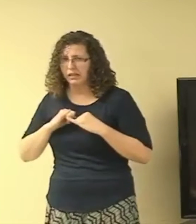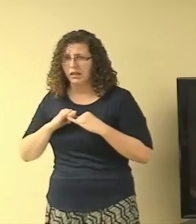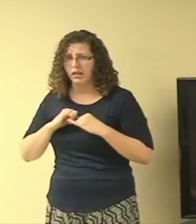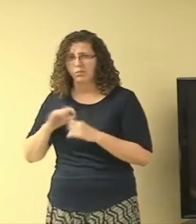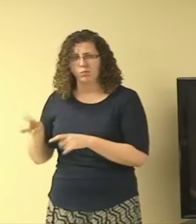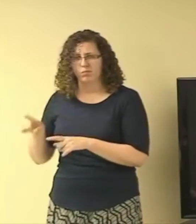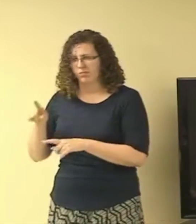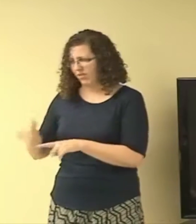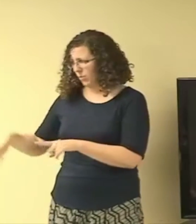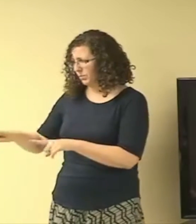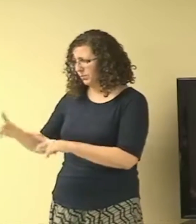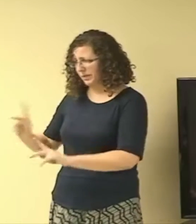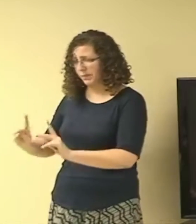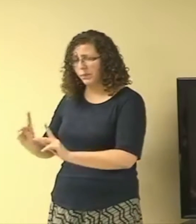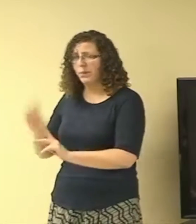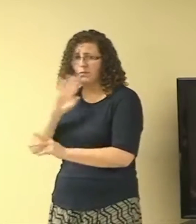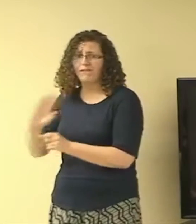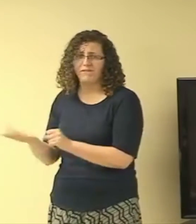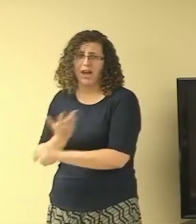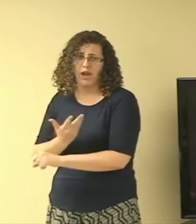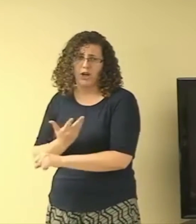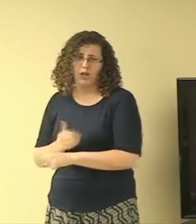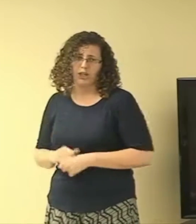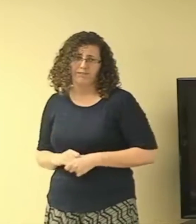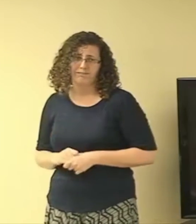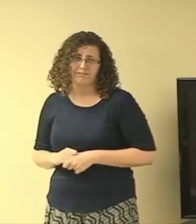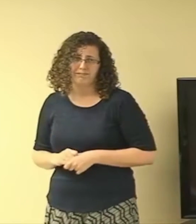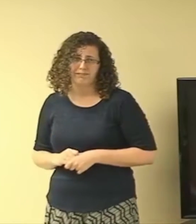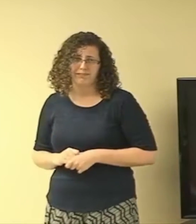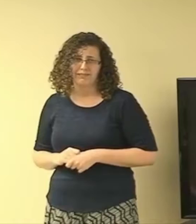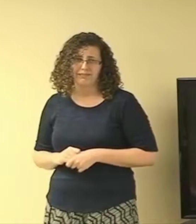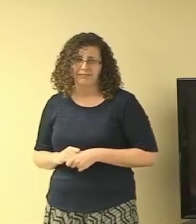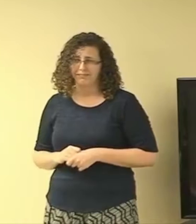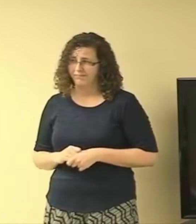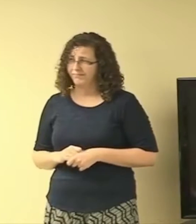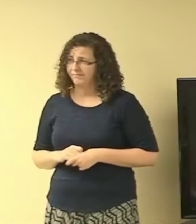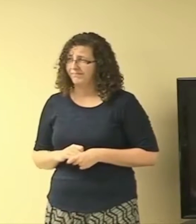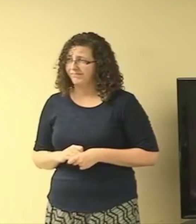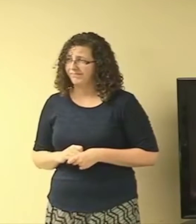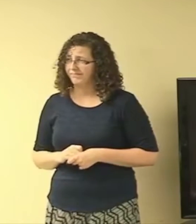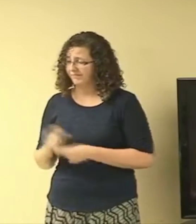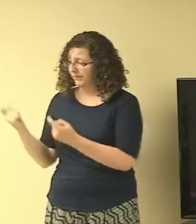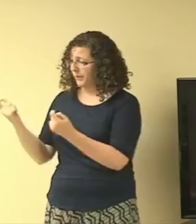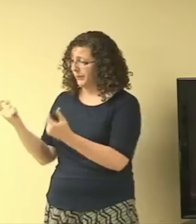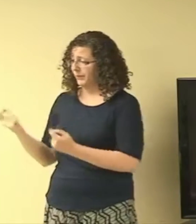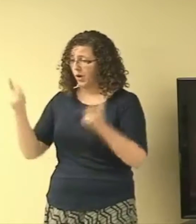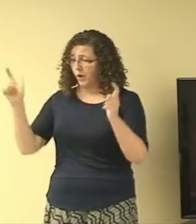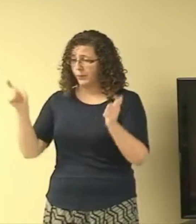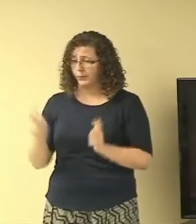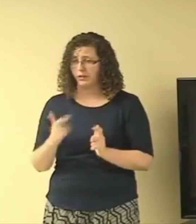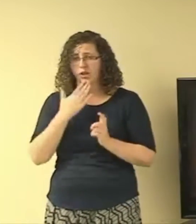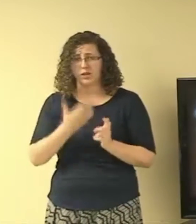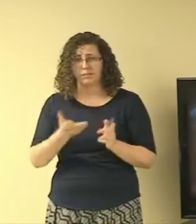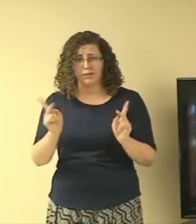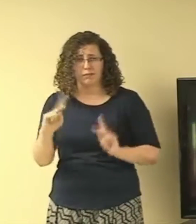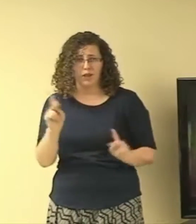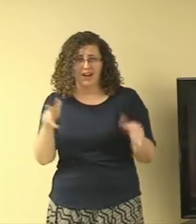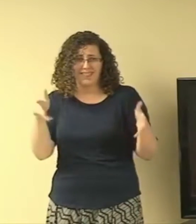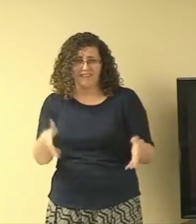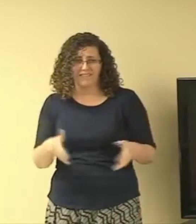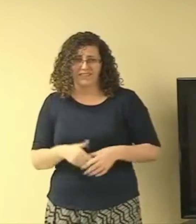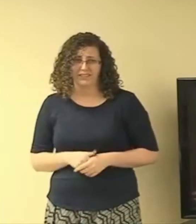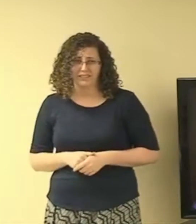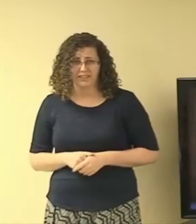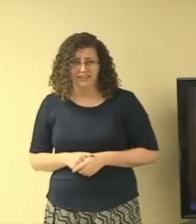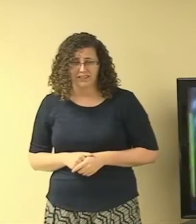fire. First wave of layoffs, greedy, stingy, take them out. That's the first ones. It's what you do. You don't want to be